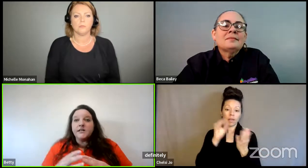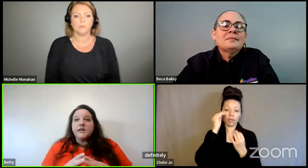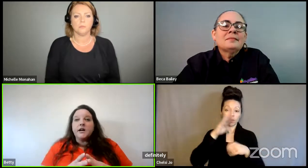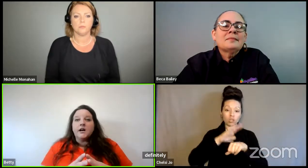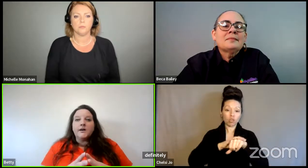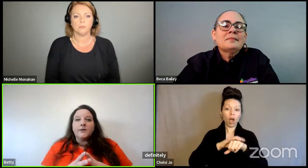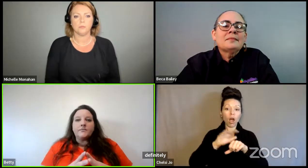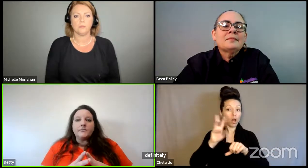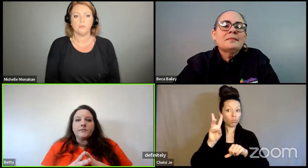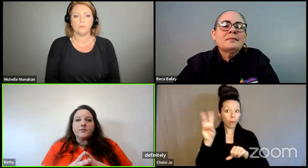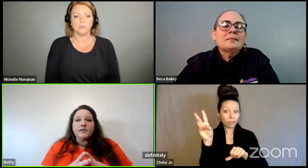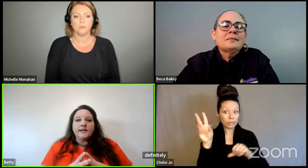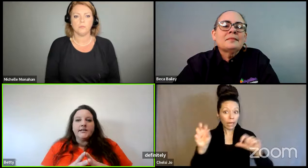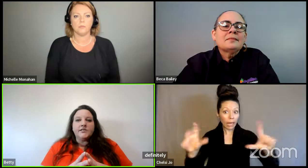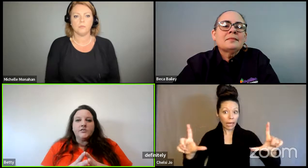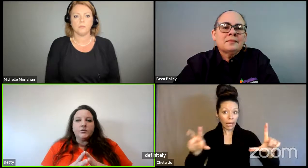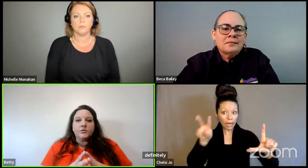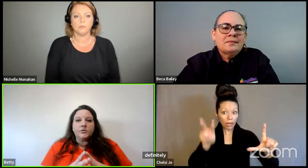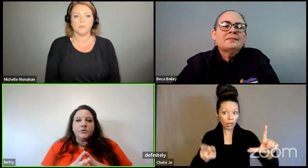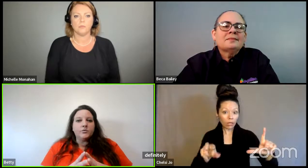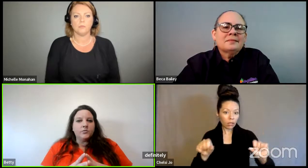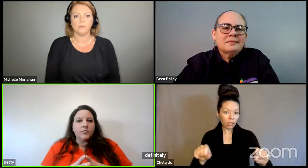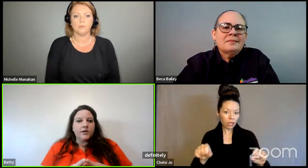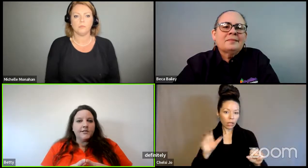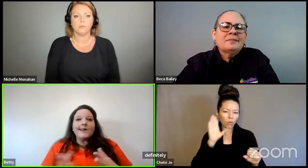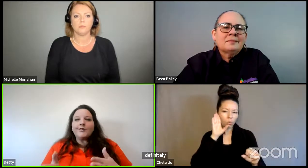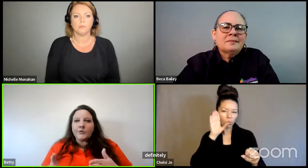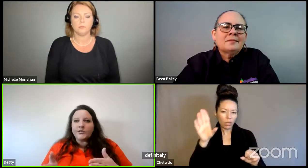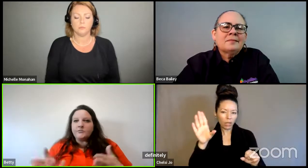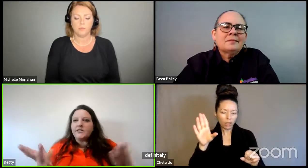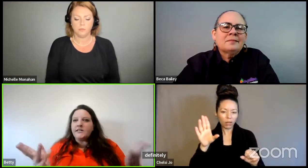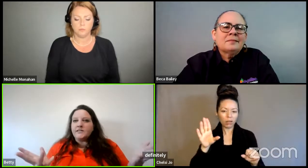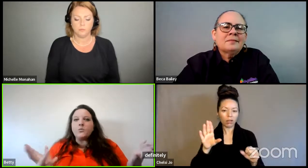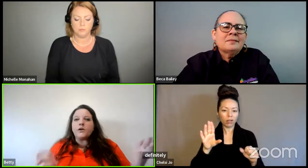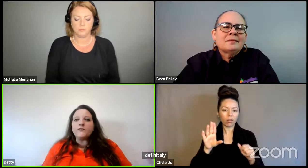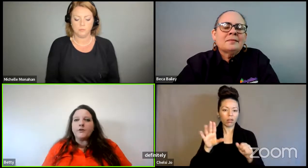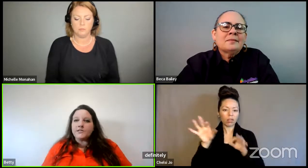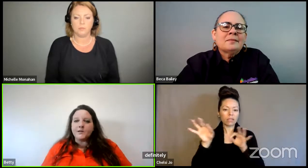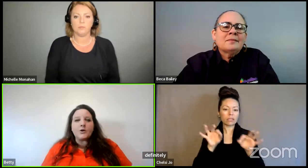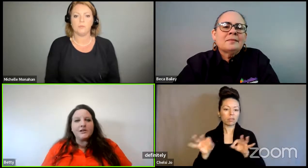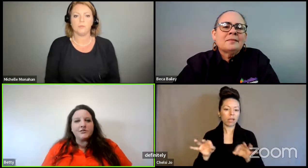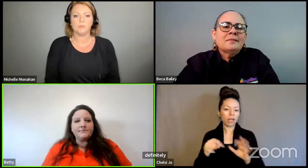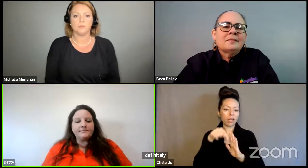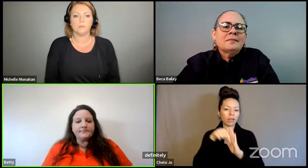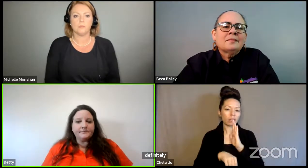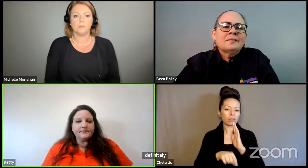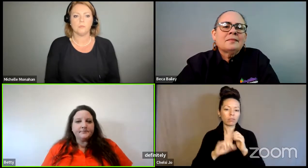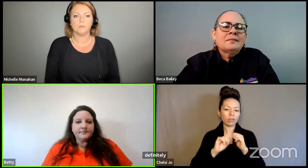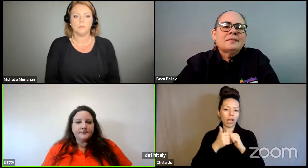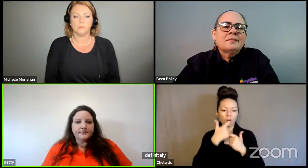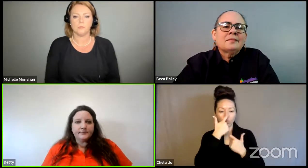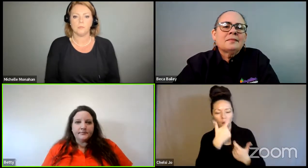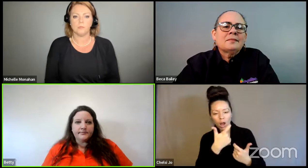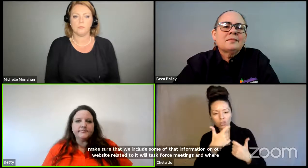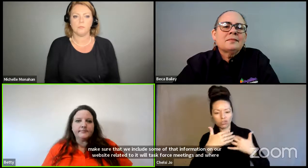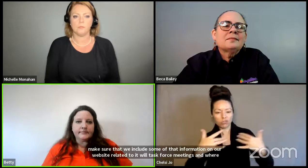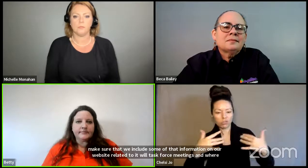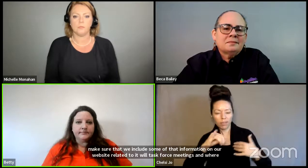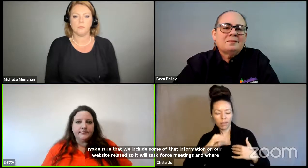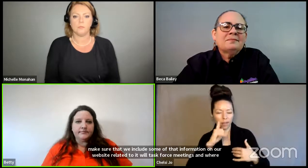website related to the task force meetings and where folks can watch.